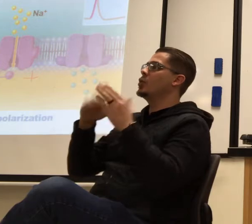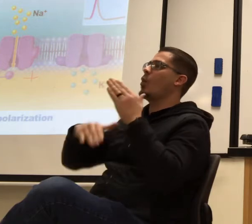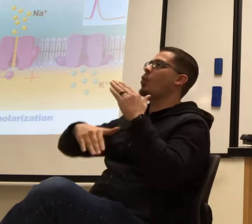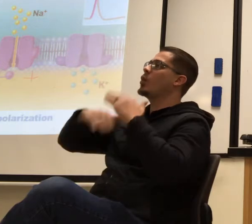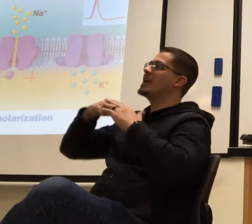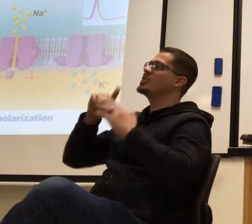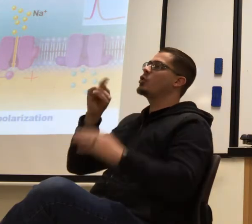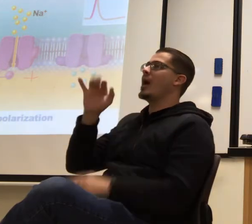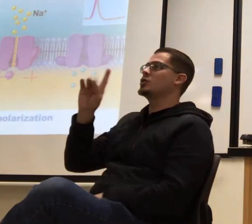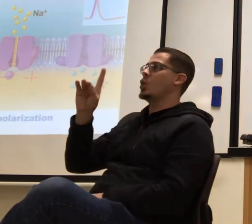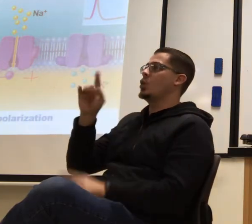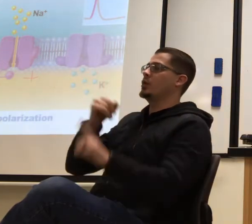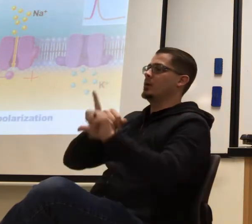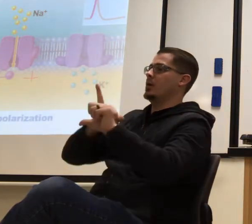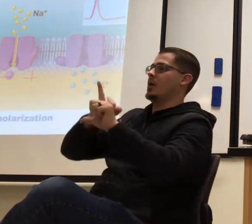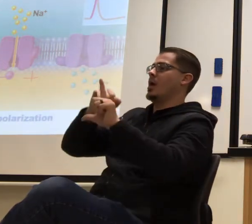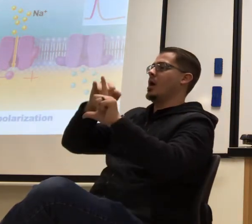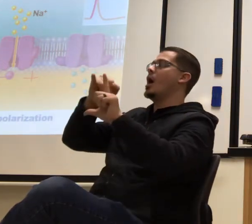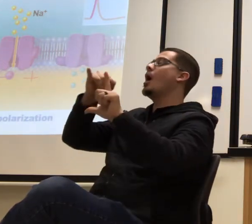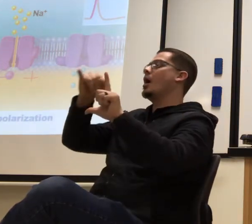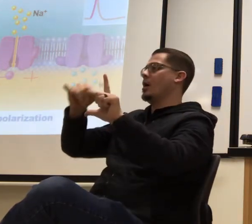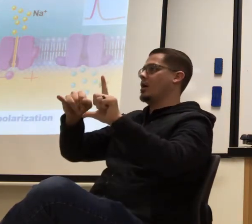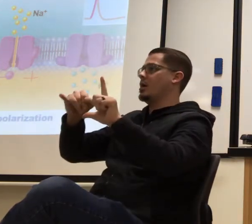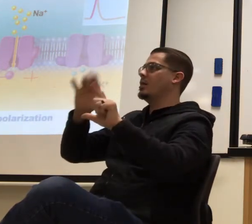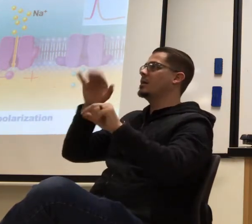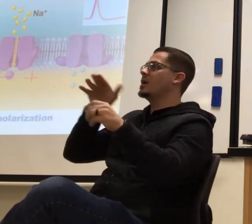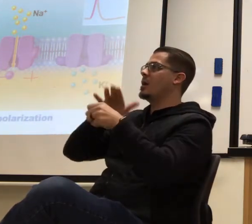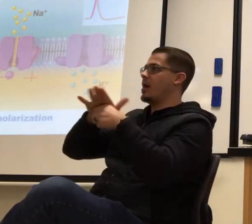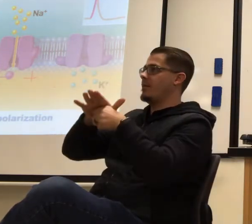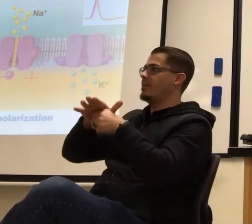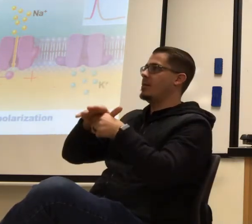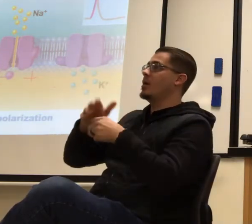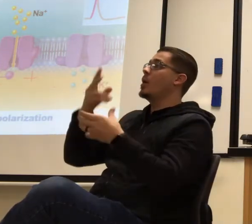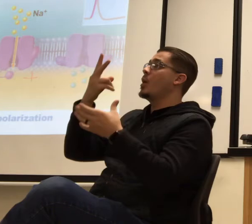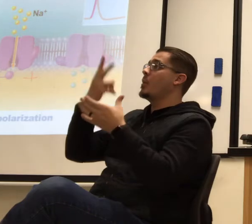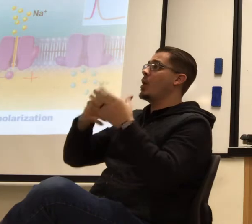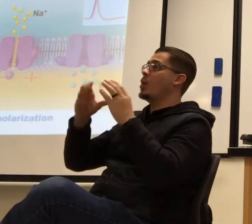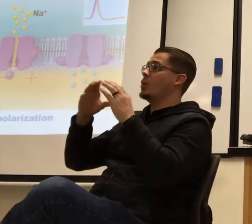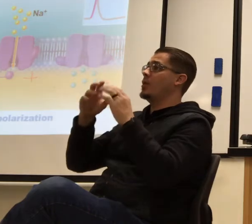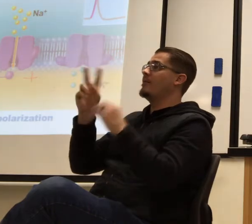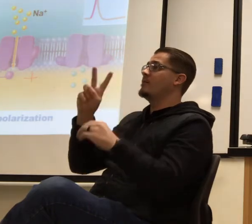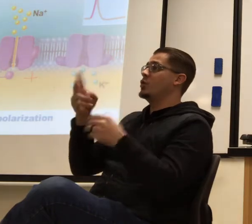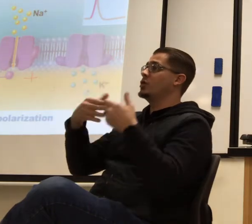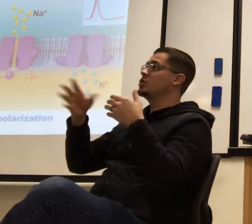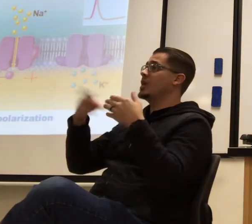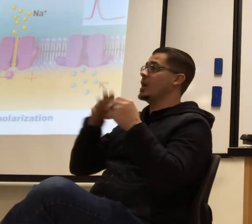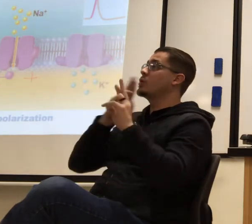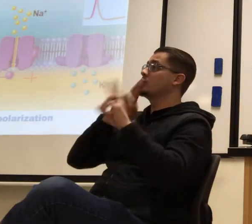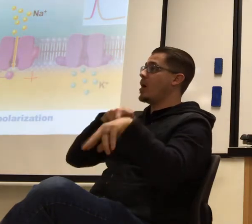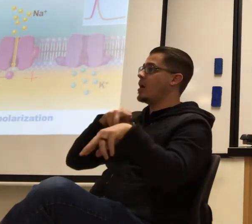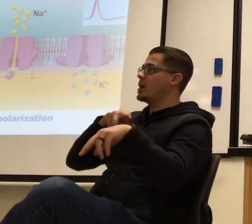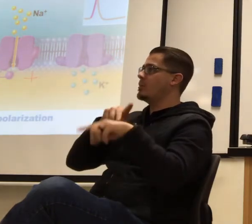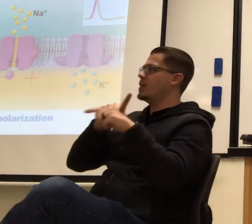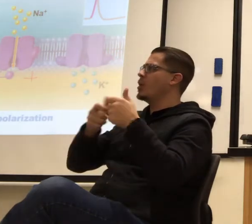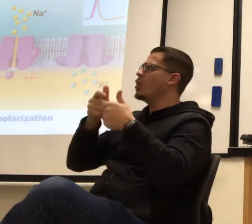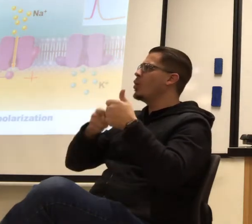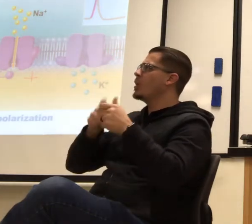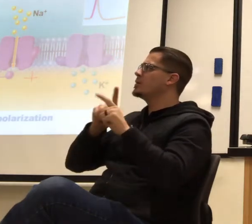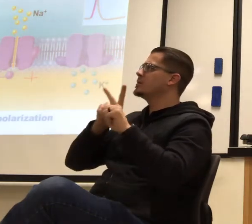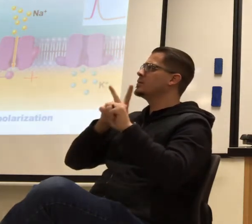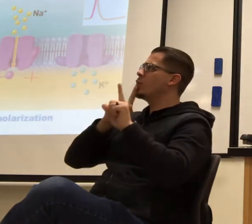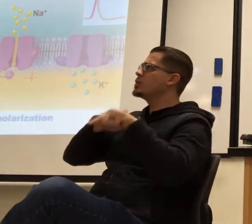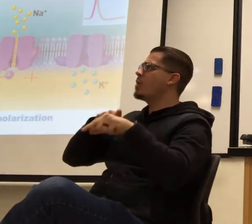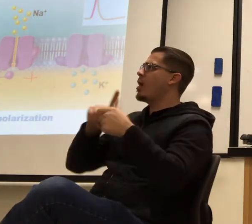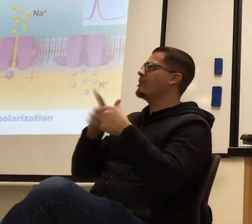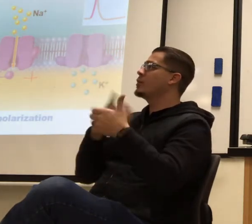Both voltage-gated channels respond. However, which responds first? The sodium.